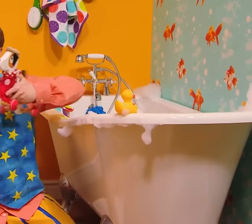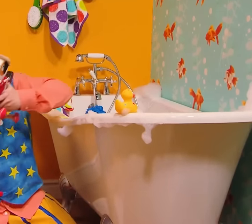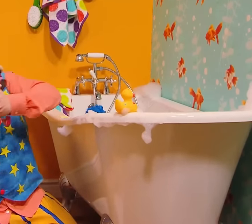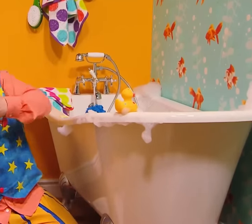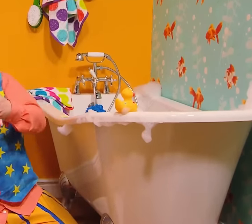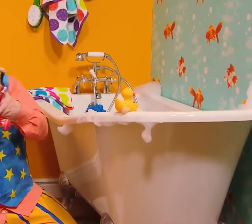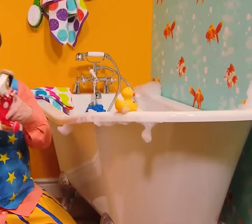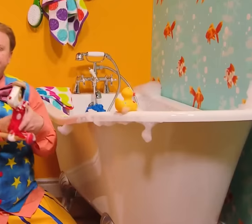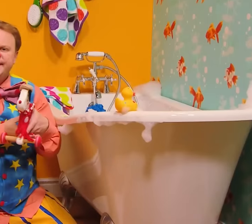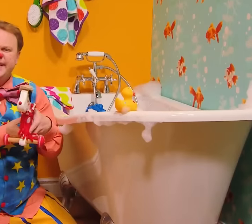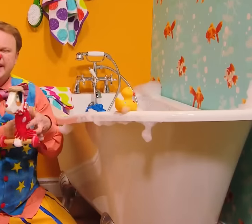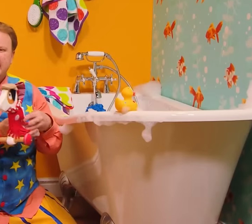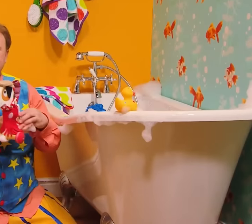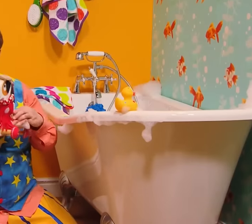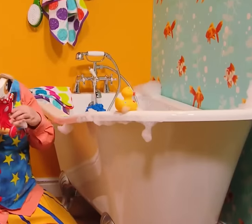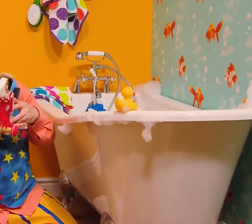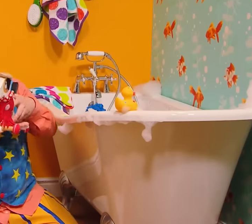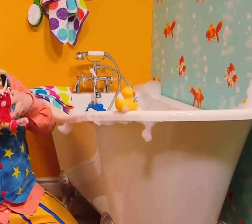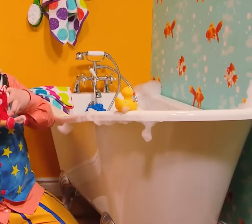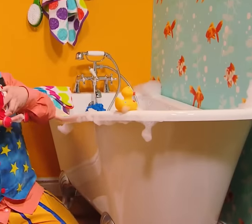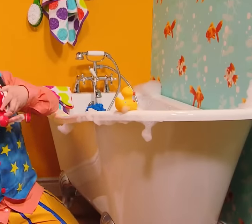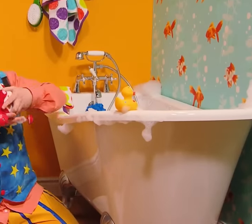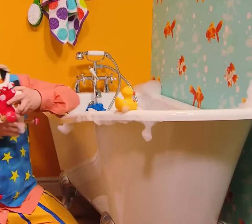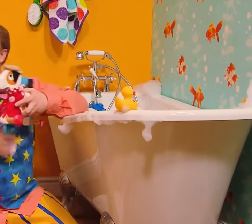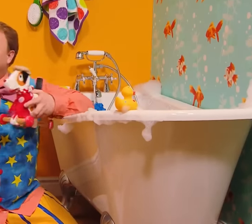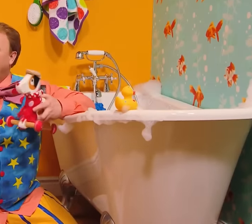Well, what did you do after bath time, Mr Tumble?